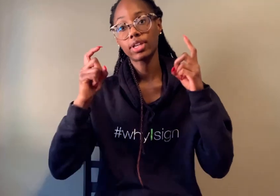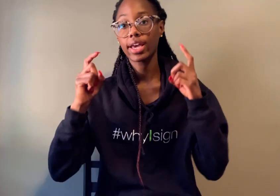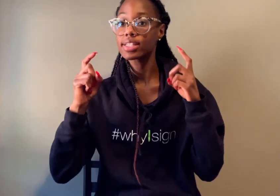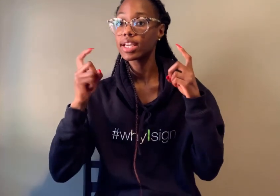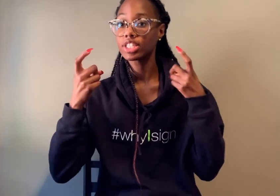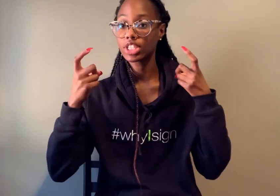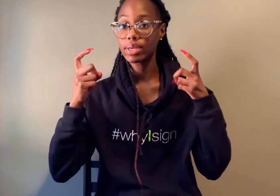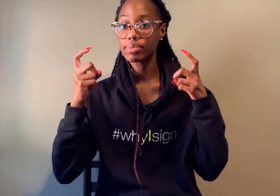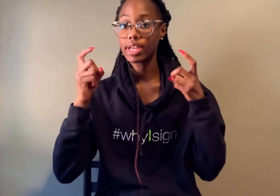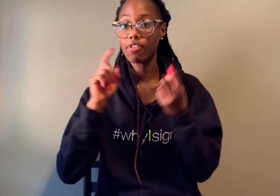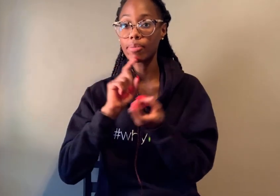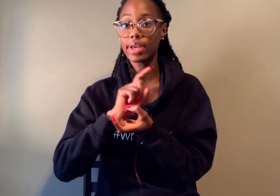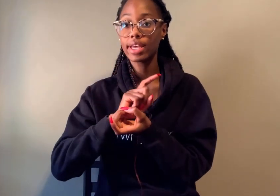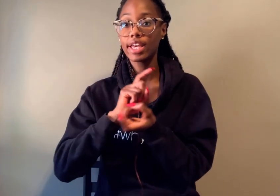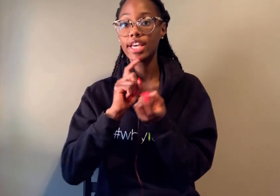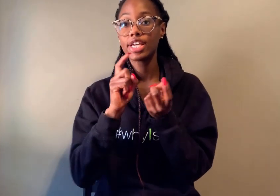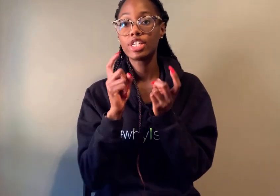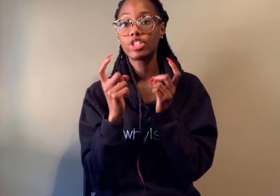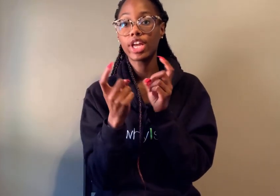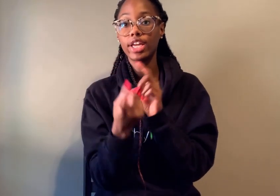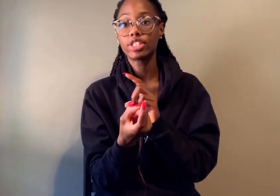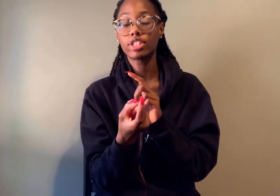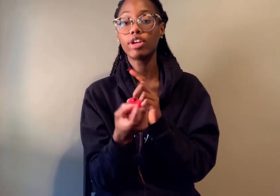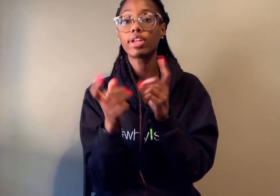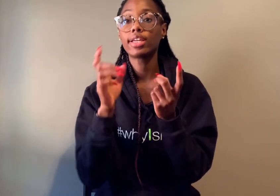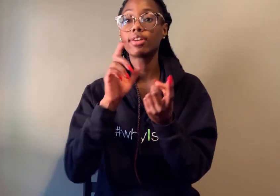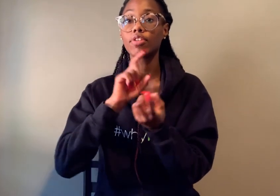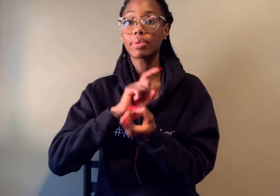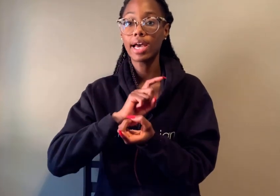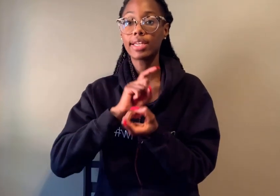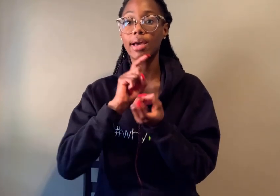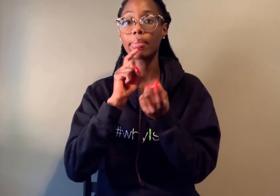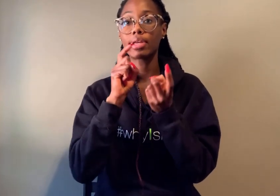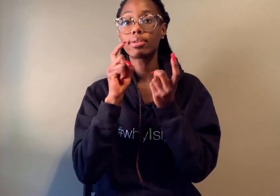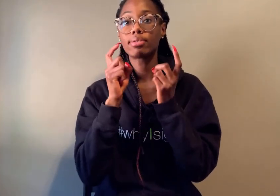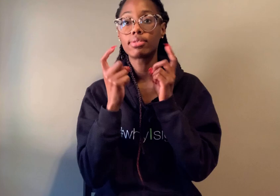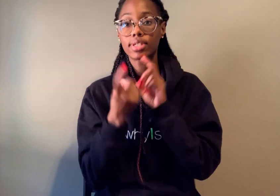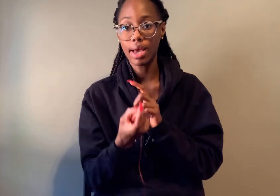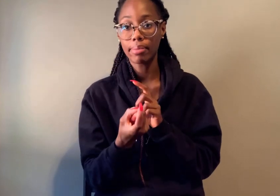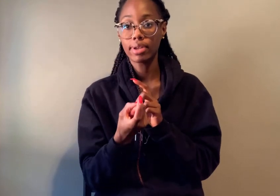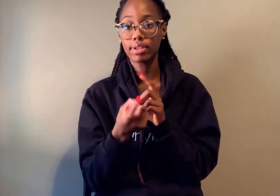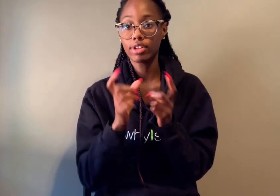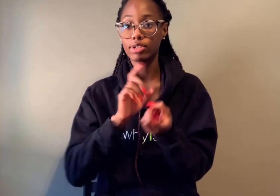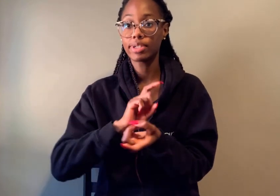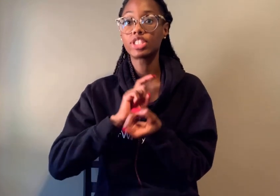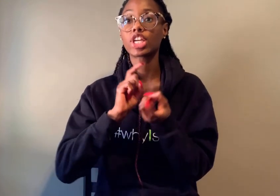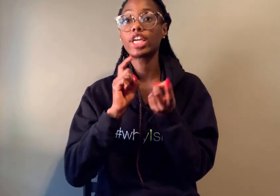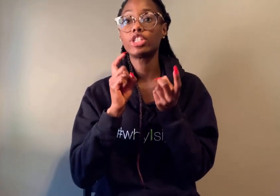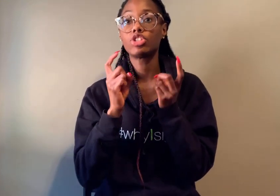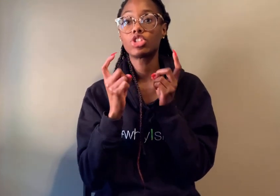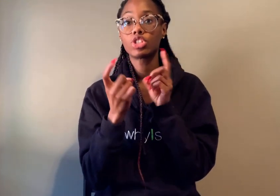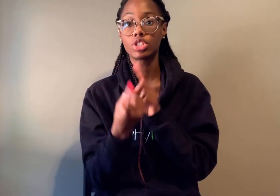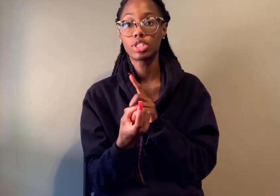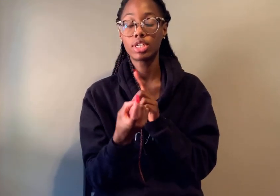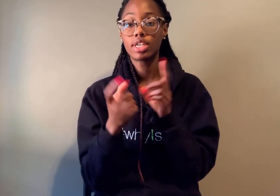X hand shapes, alphabet, change. Literally from non-dominant to dominant. There's been a change.